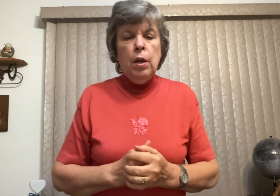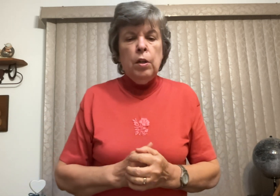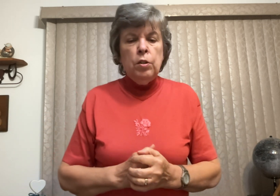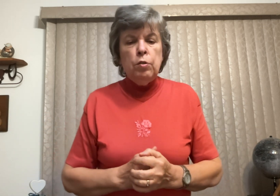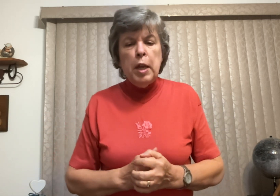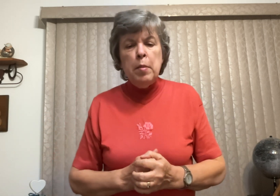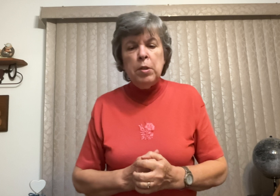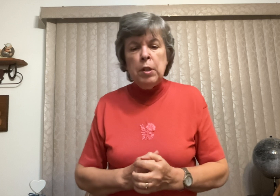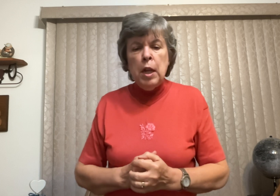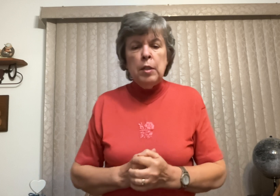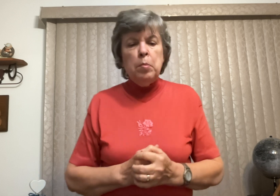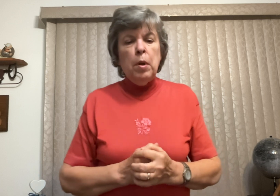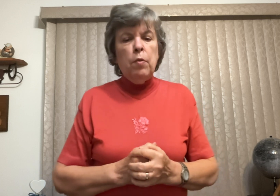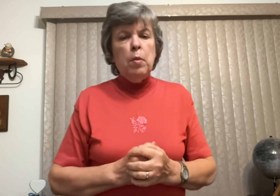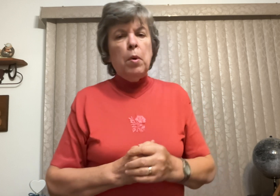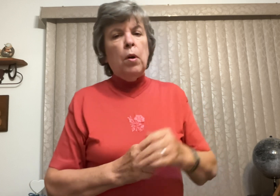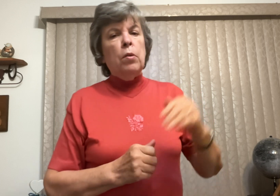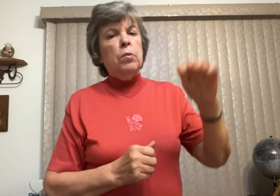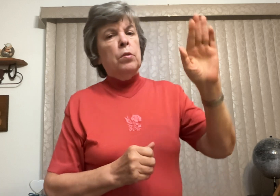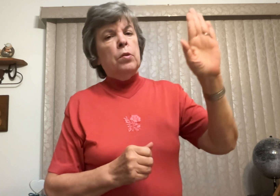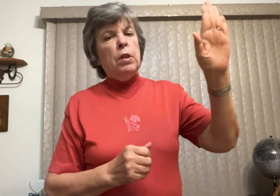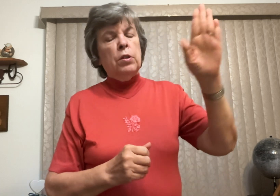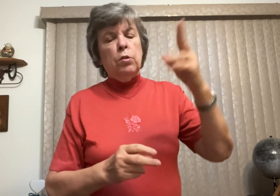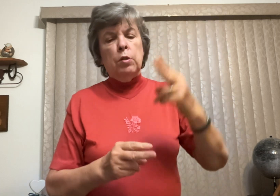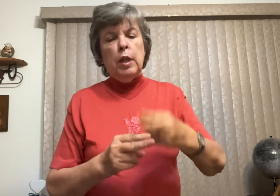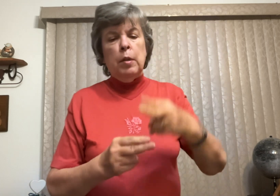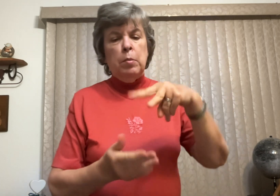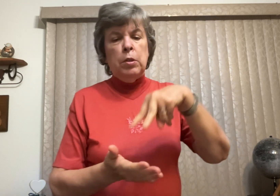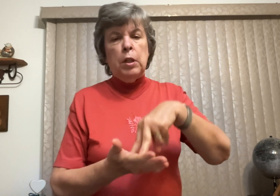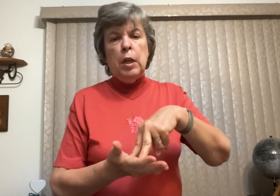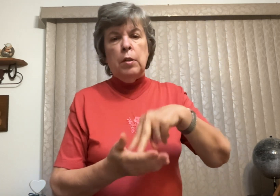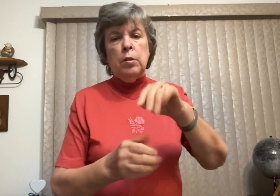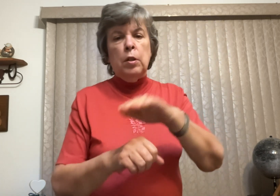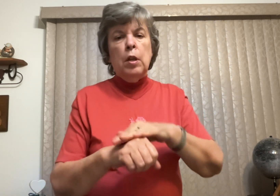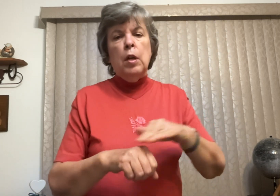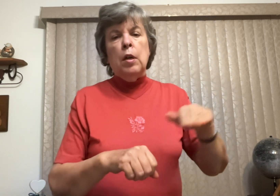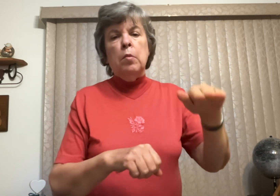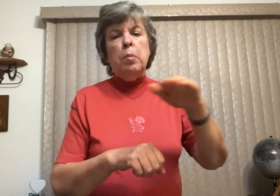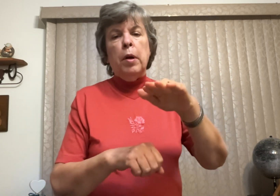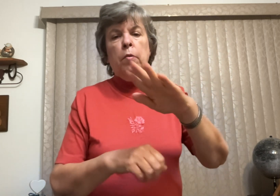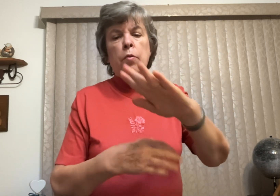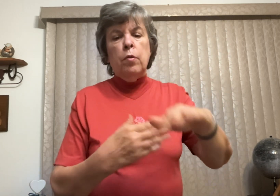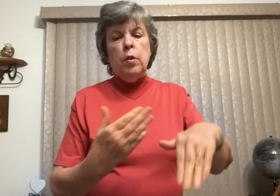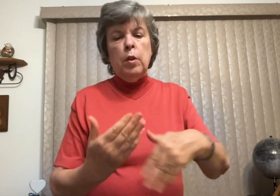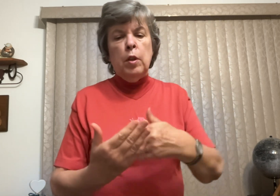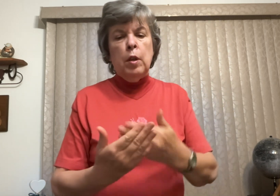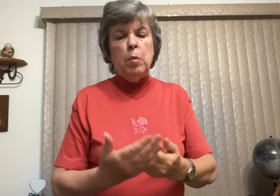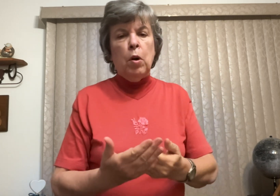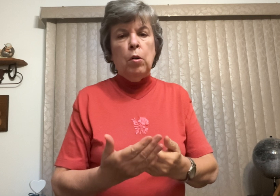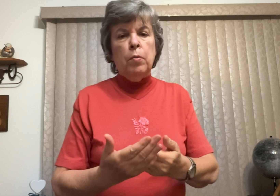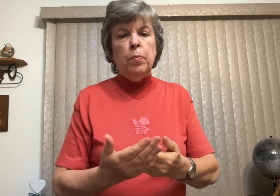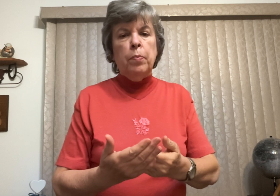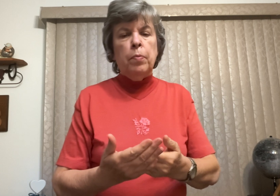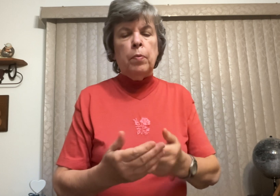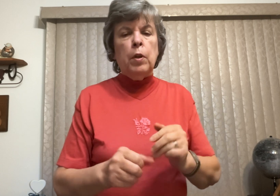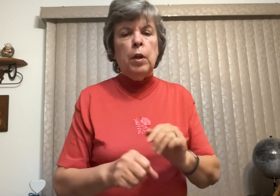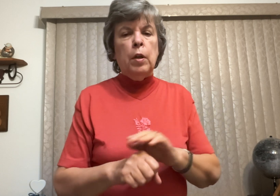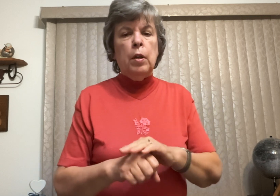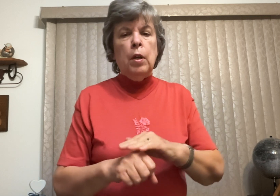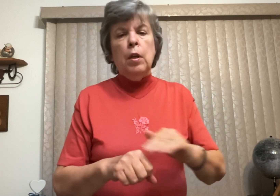Your name stands above them all. So that's your name stands above them all. Okay.